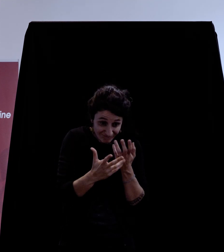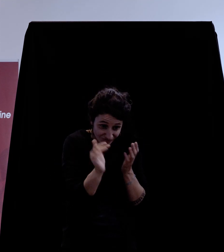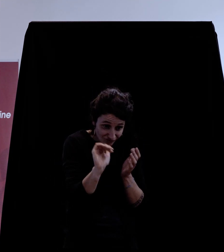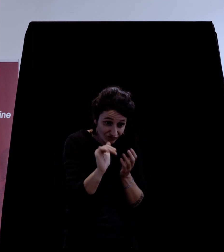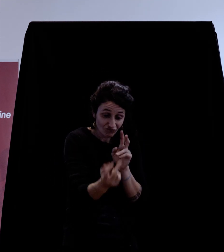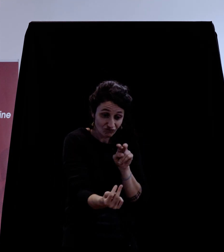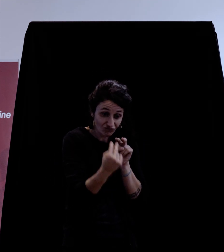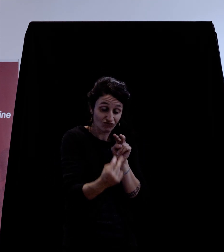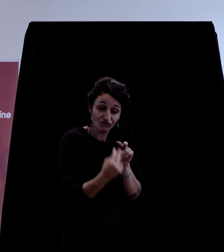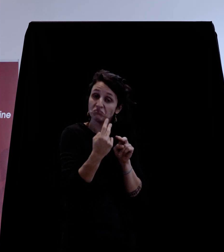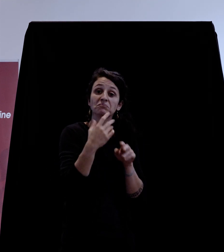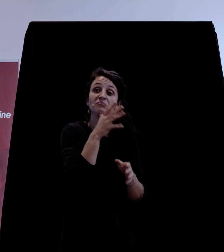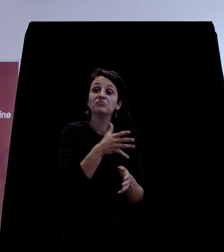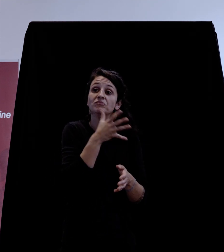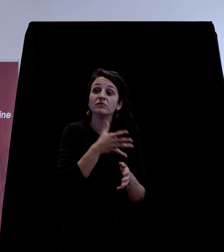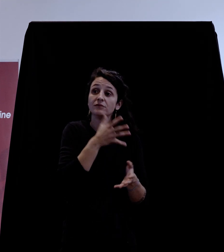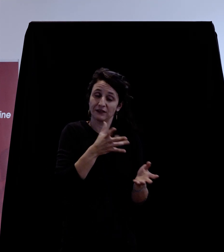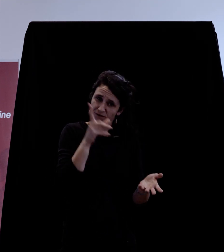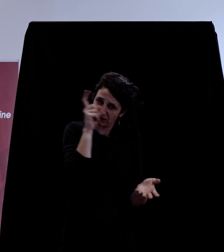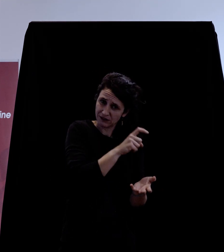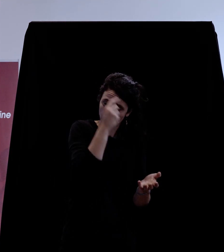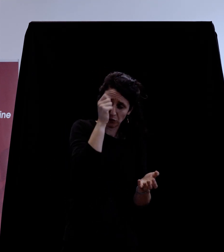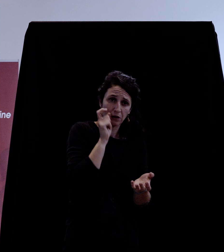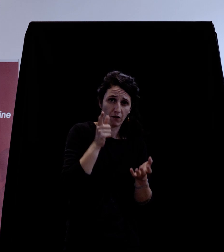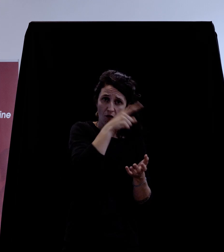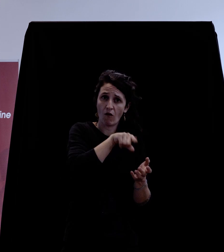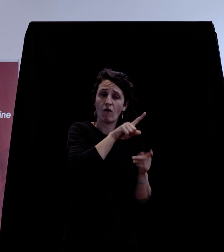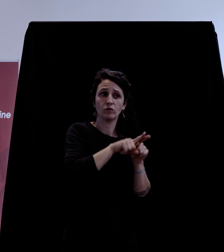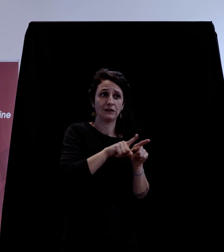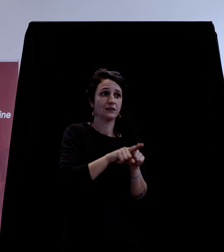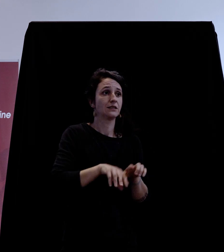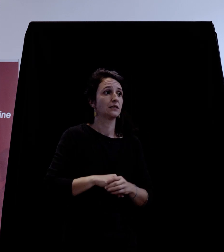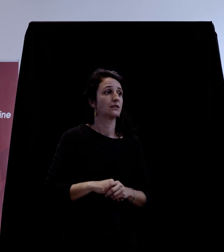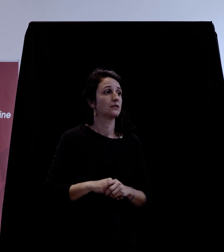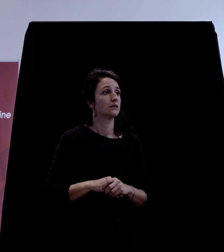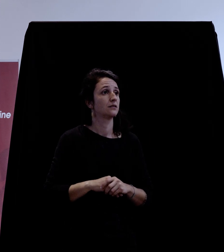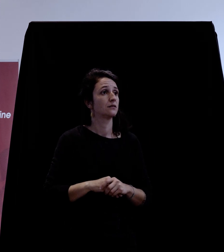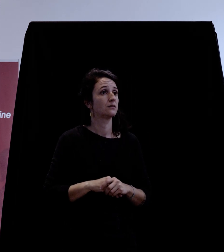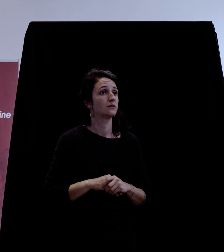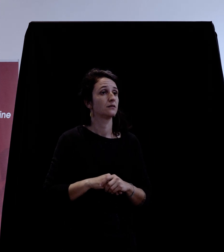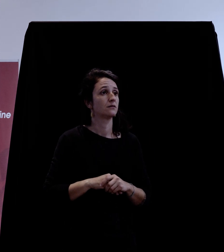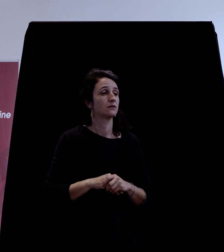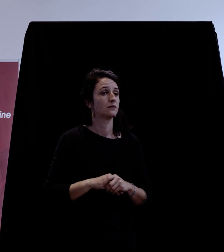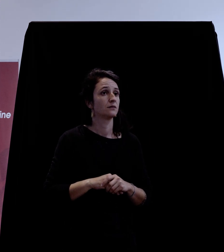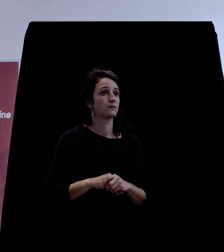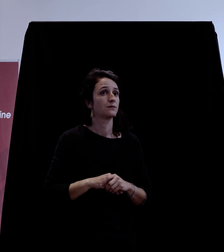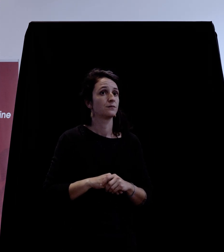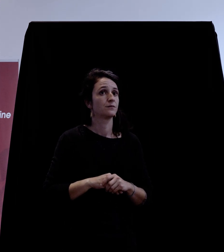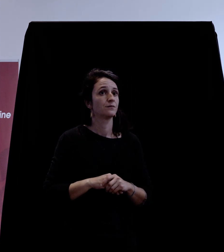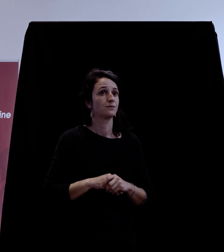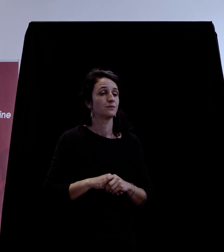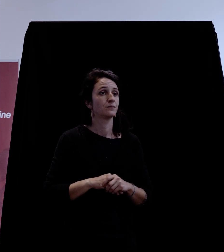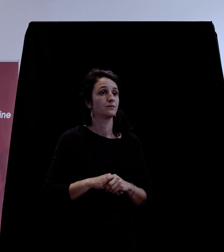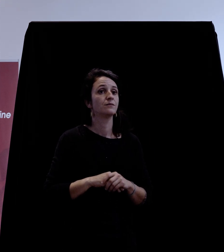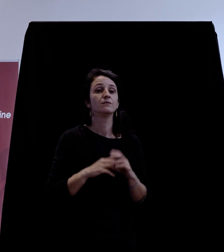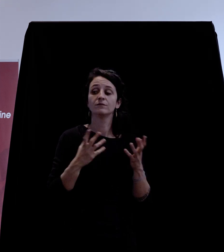a parent. And so, what Jacob was one of those ones referred to this morning that didn't want to